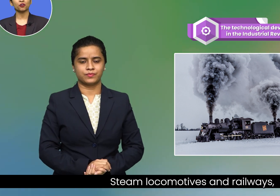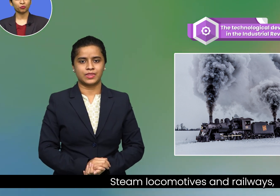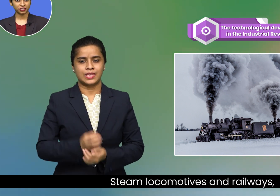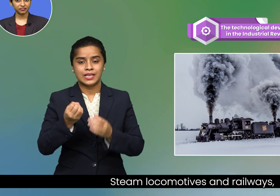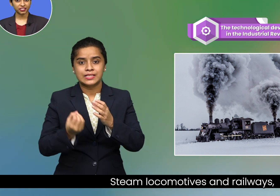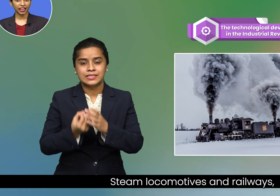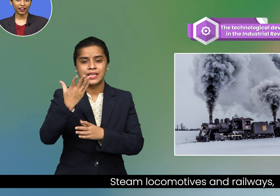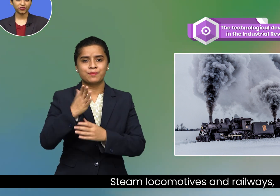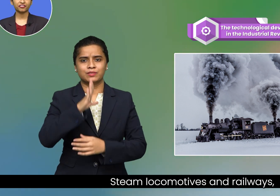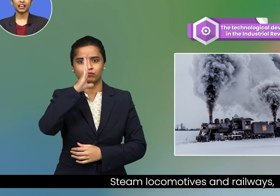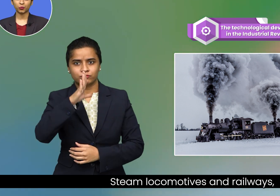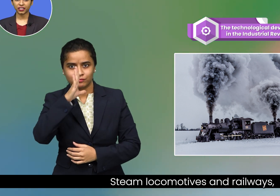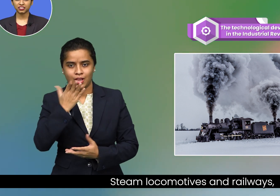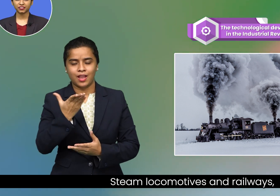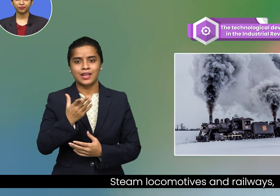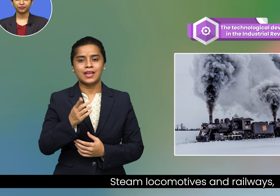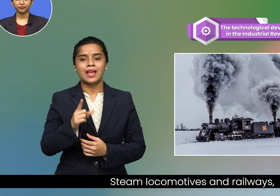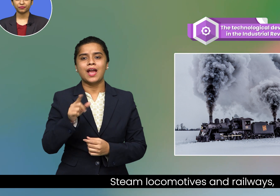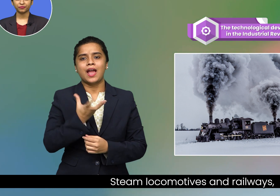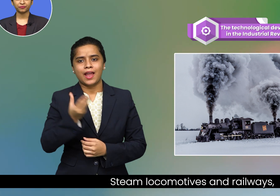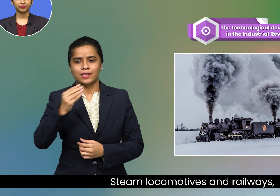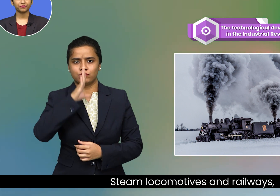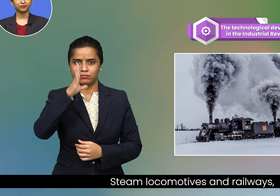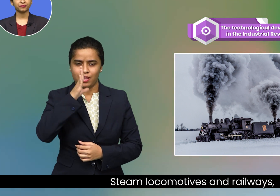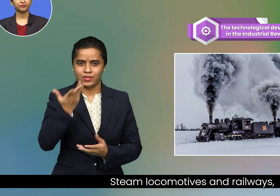Steam locomotives and railways,